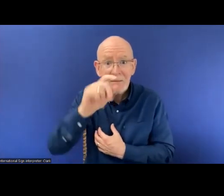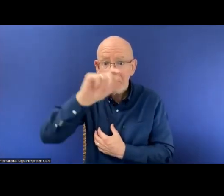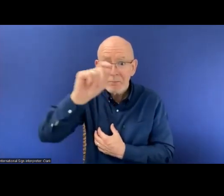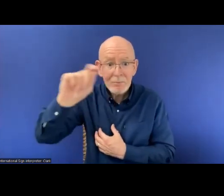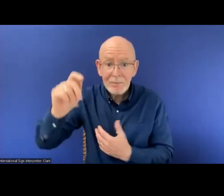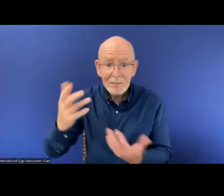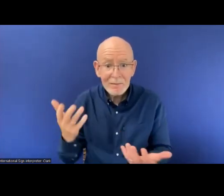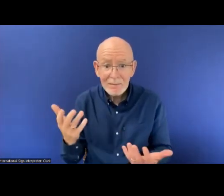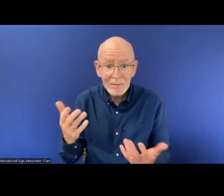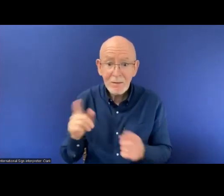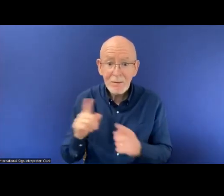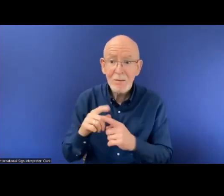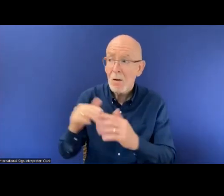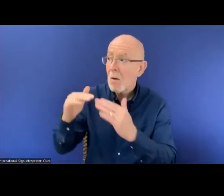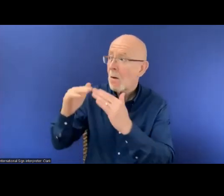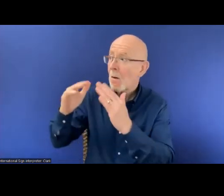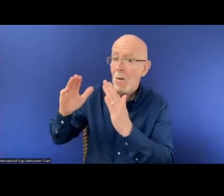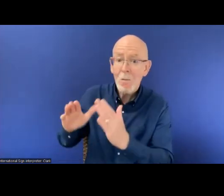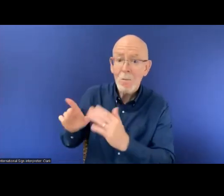we expect to